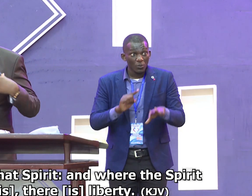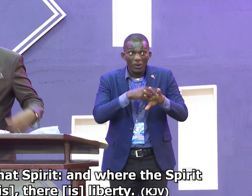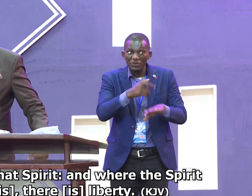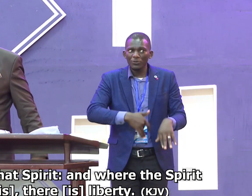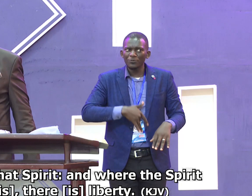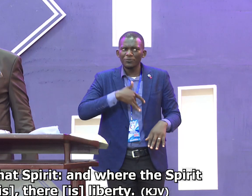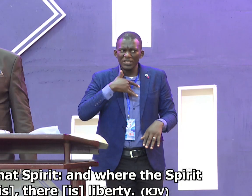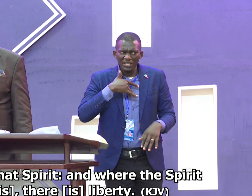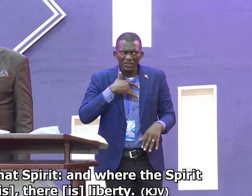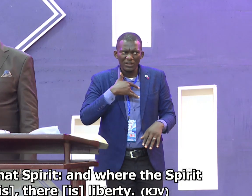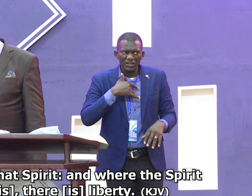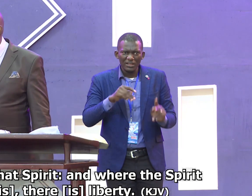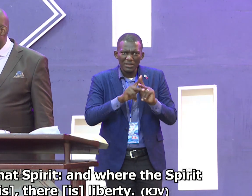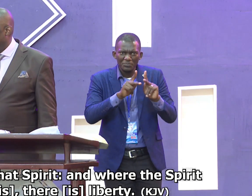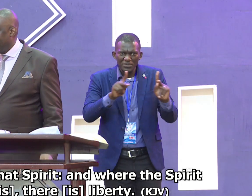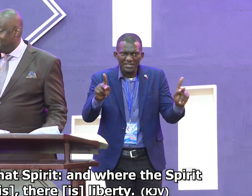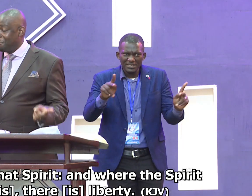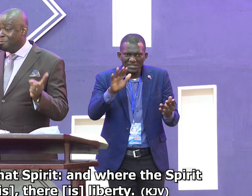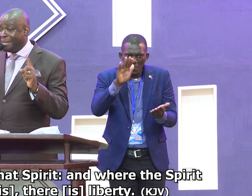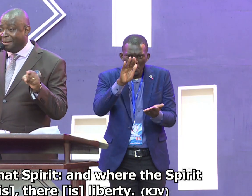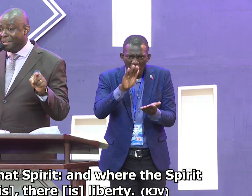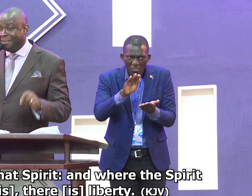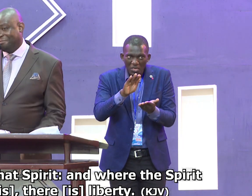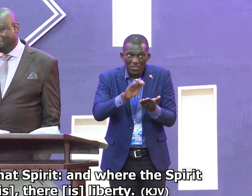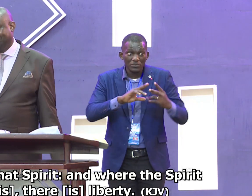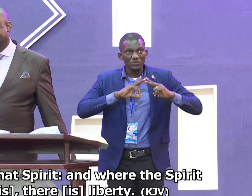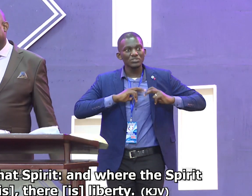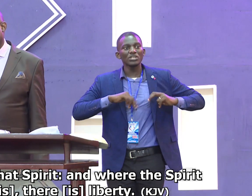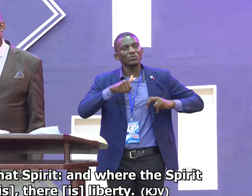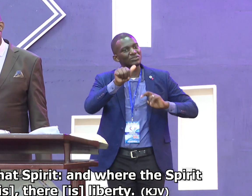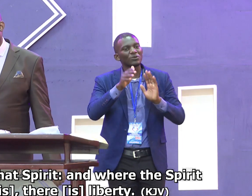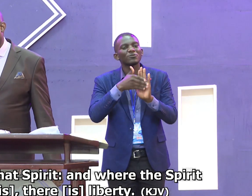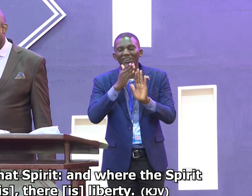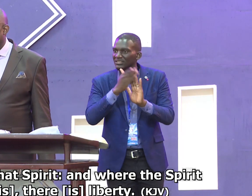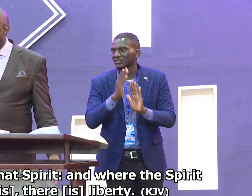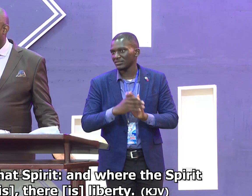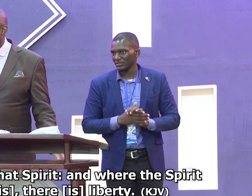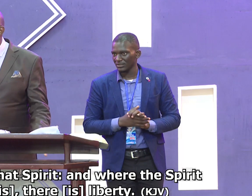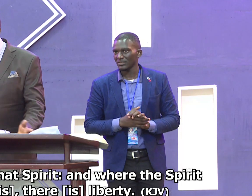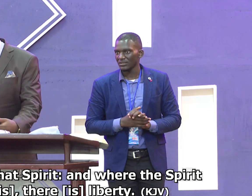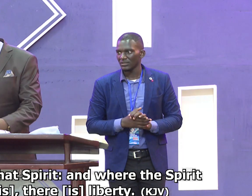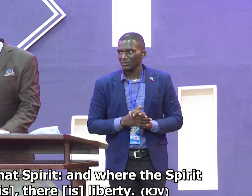conversation. If you see that your peace is being deprived of, check yourself.